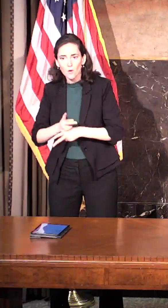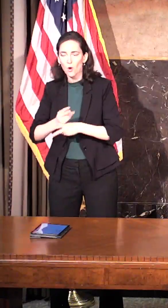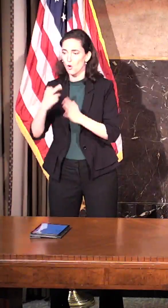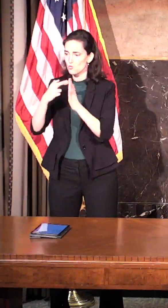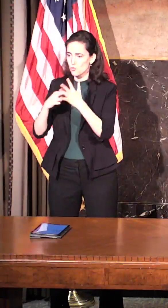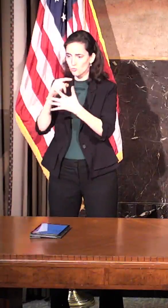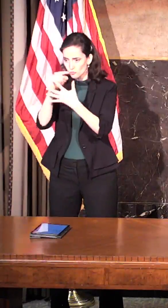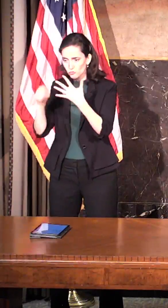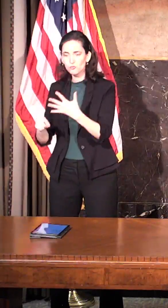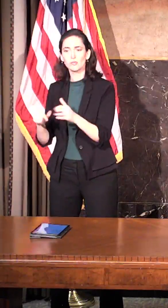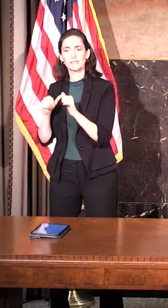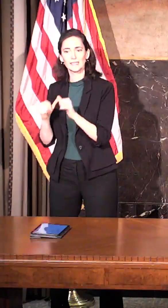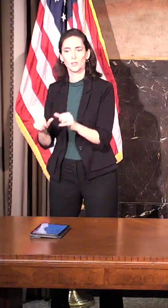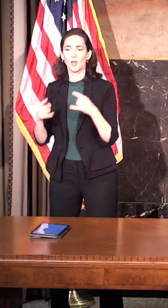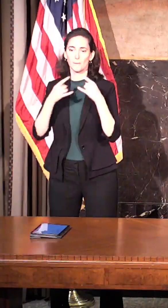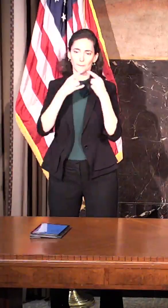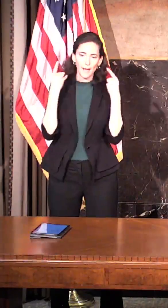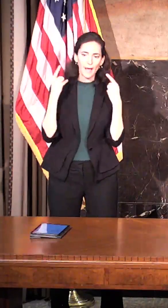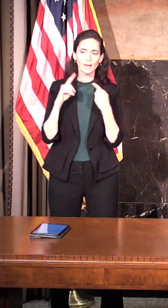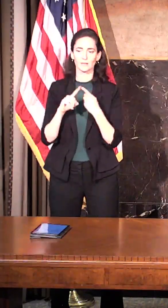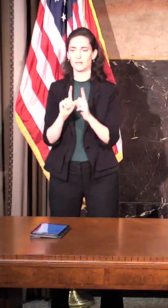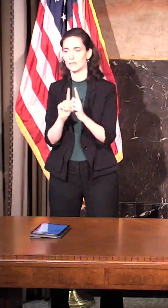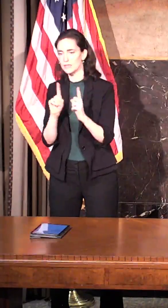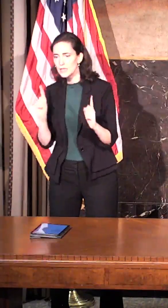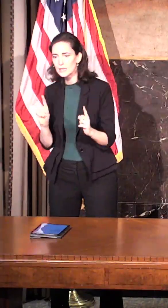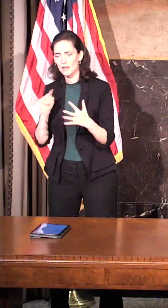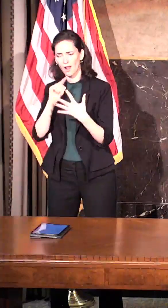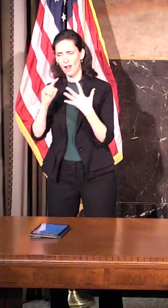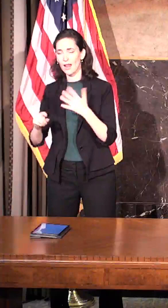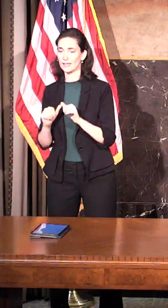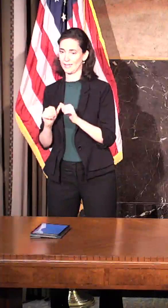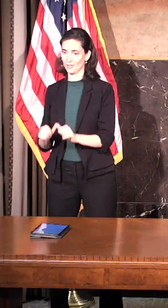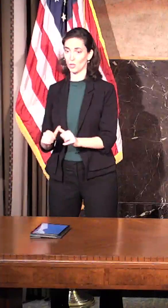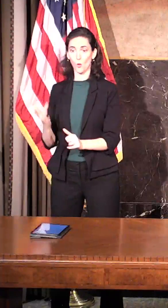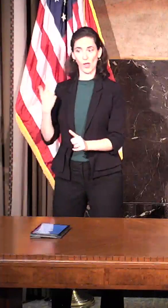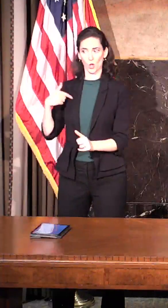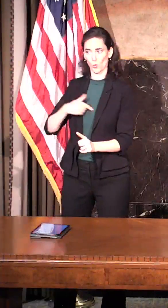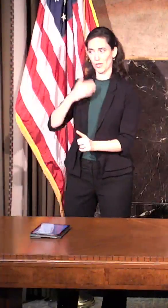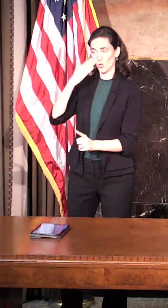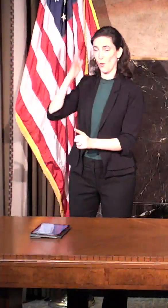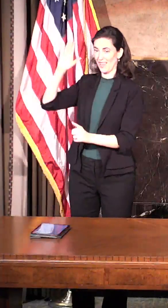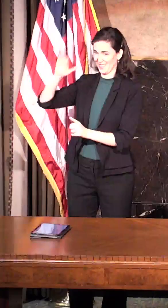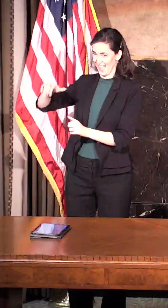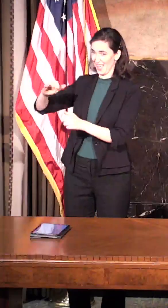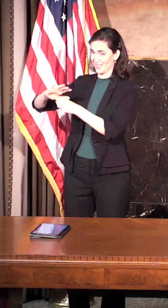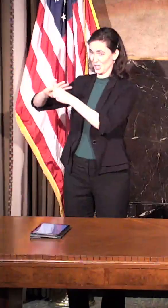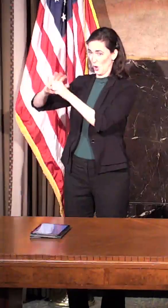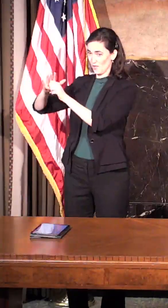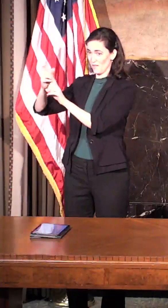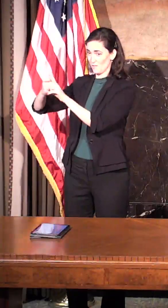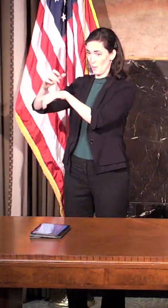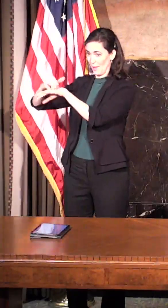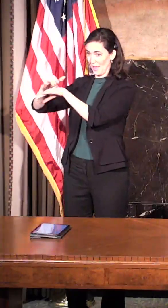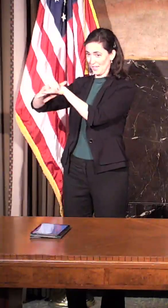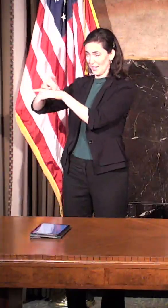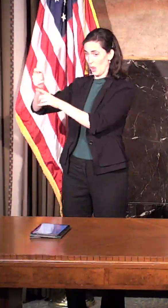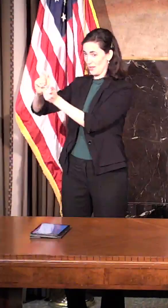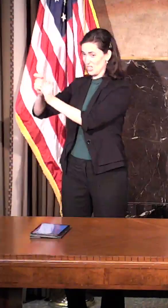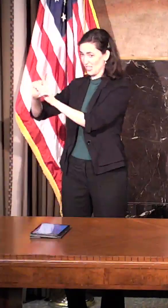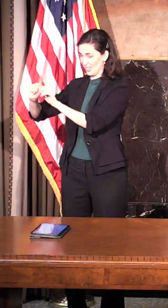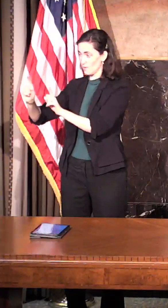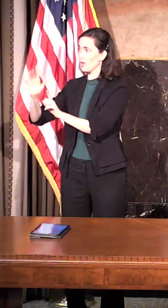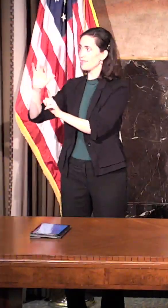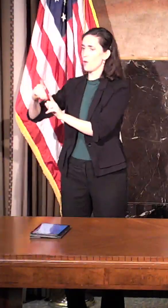to continue masking, continue distancing. We know this variant is growing. We know it's circulating. We know it's transmitting.